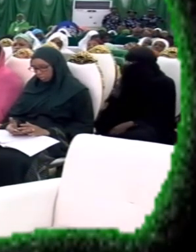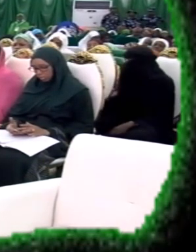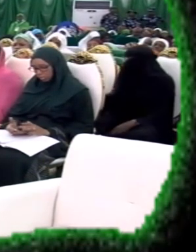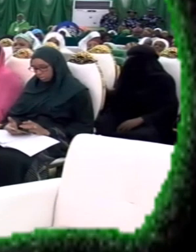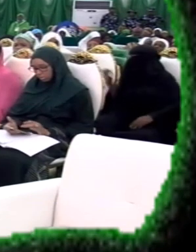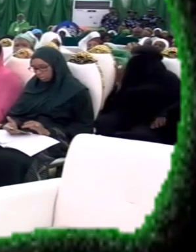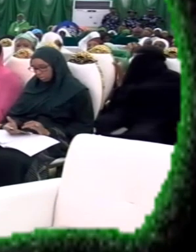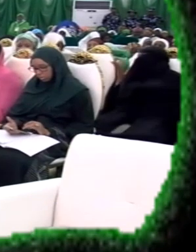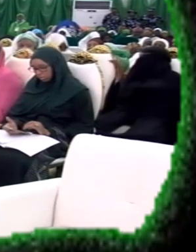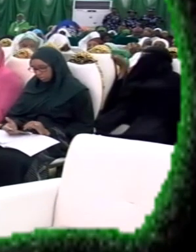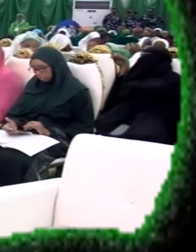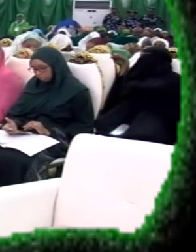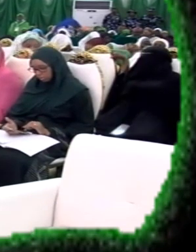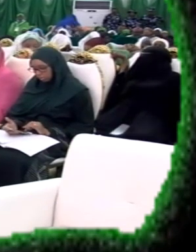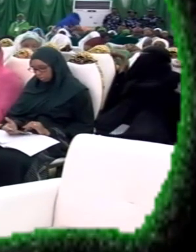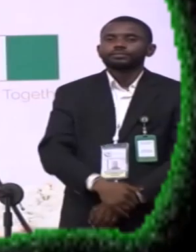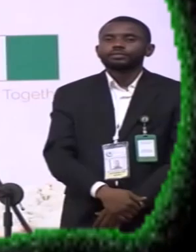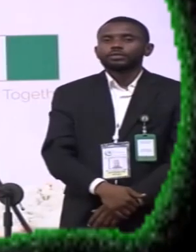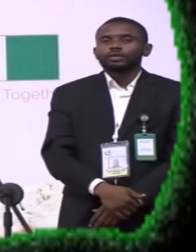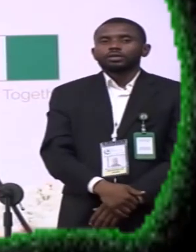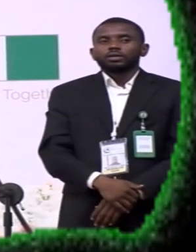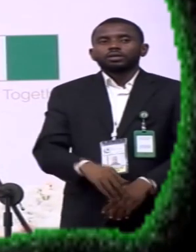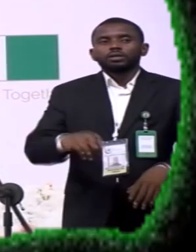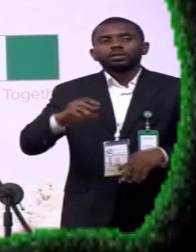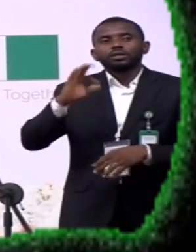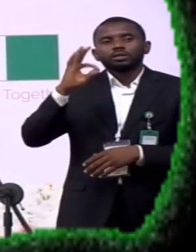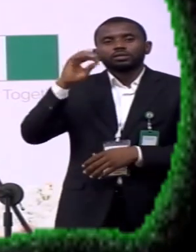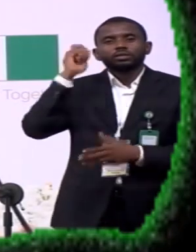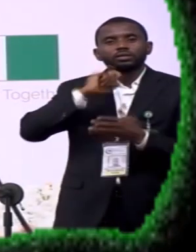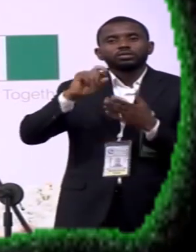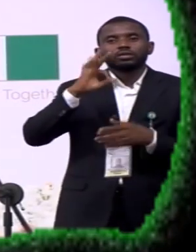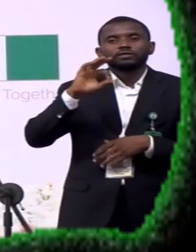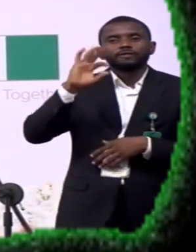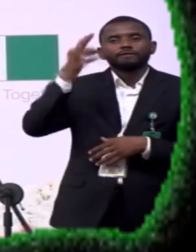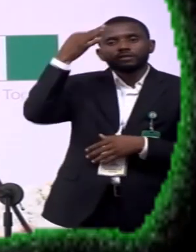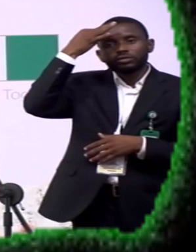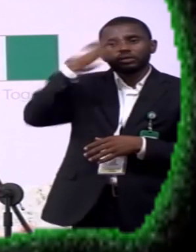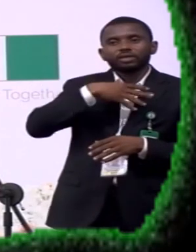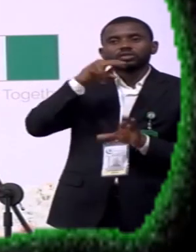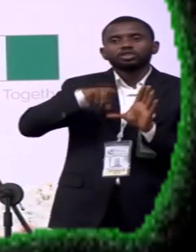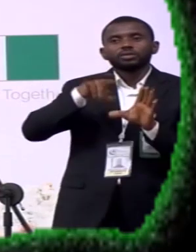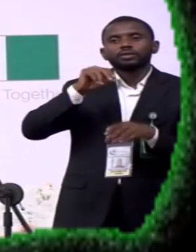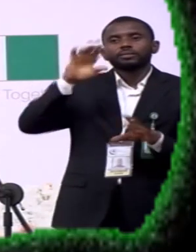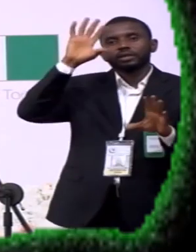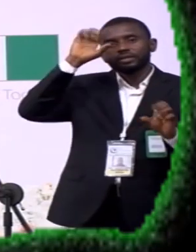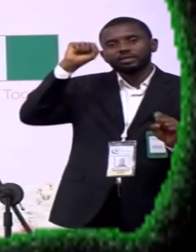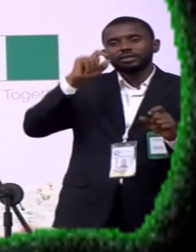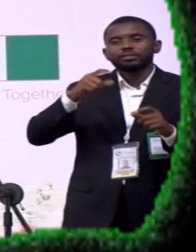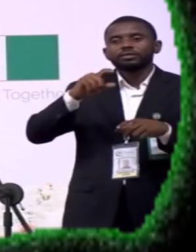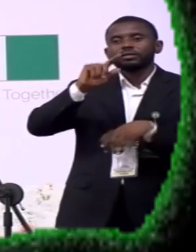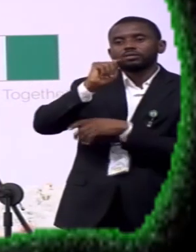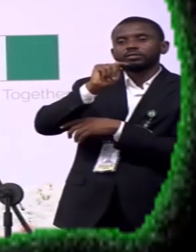Nigeria, the Secretary of the Federation and Chairman Presidential Transition